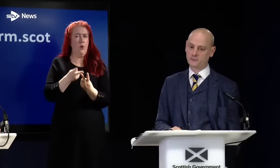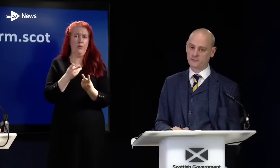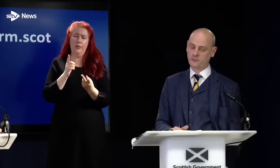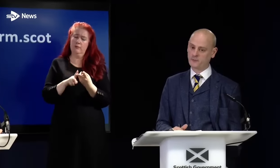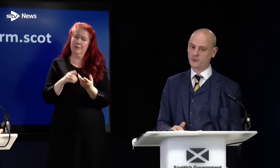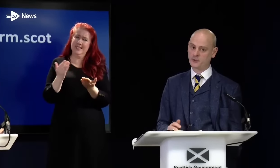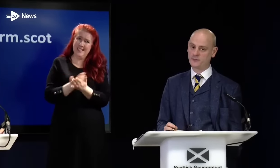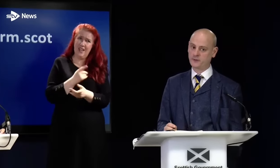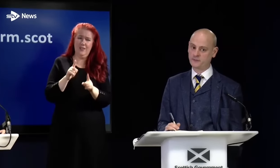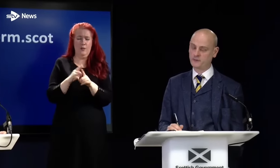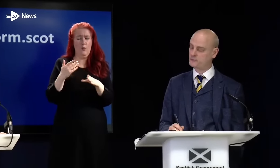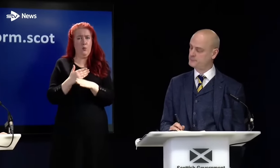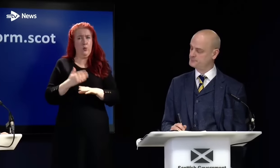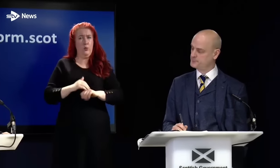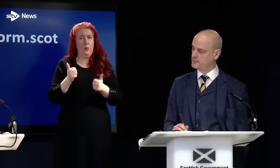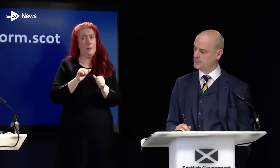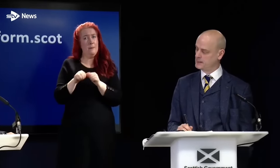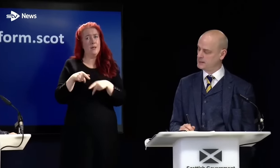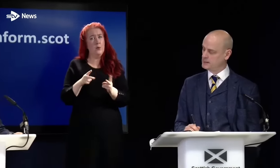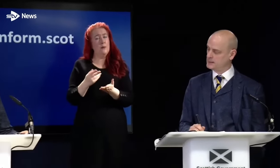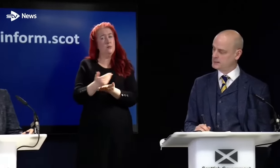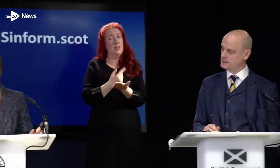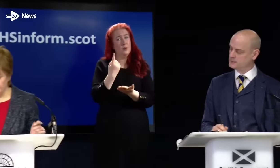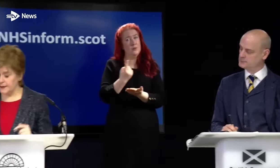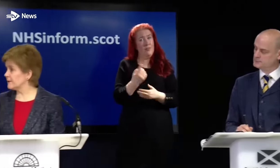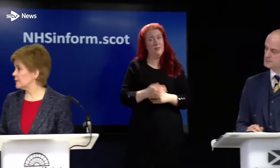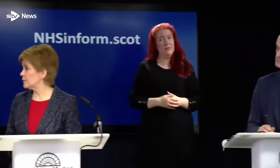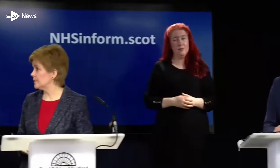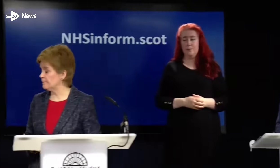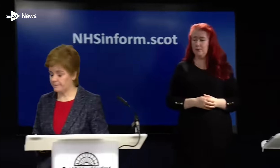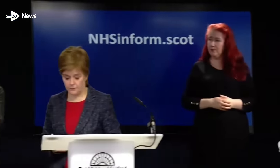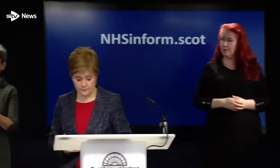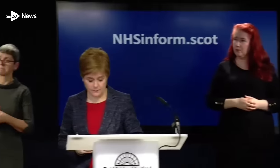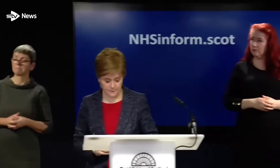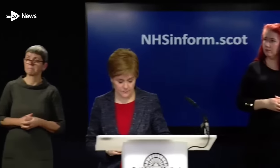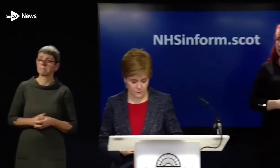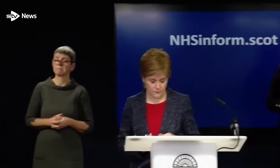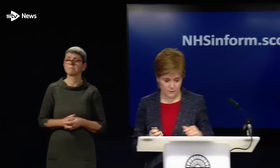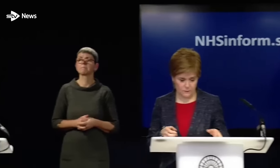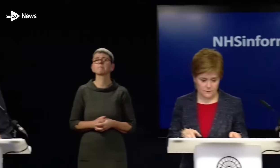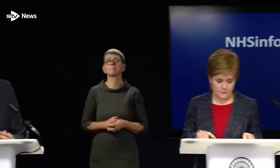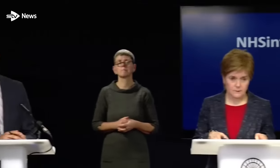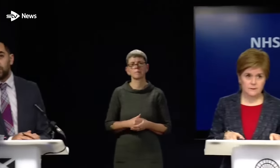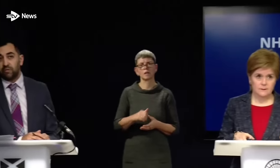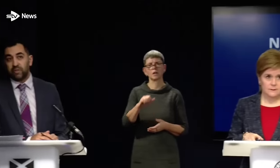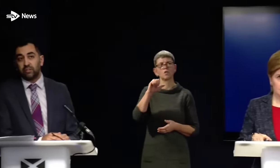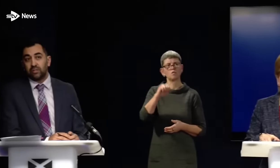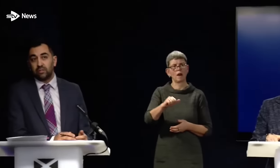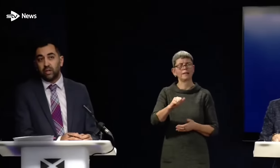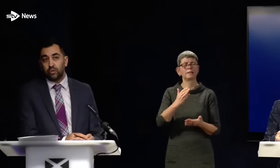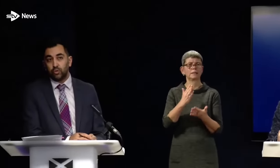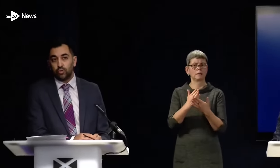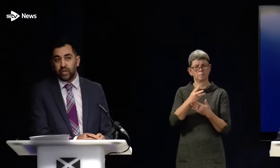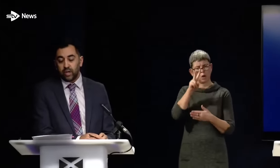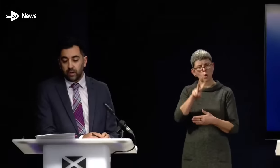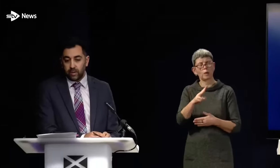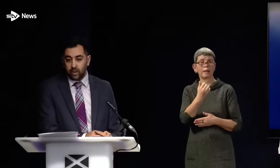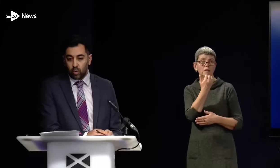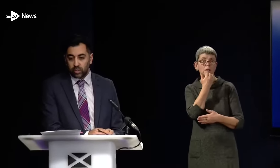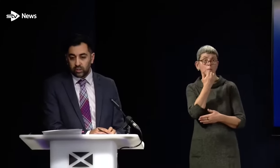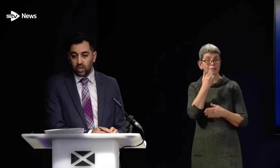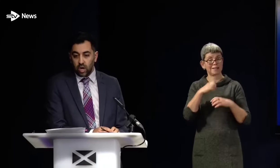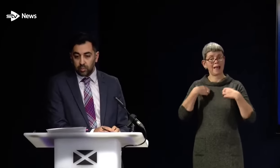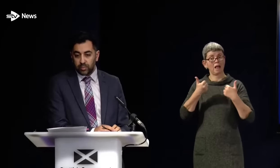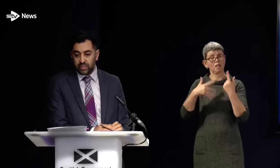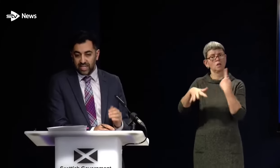effective, so it's the best way you can protect yourself. And Tom, about anything at point? No, you're absolutely right in your examination of the figures. Health and social care